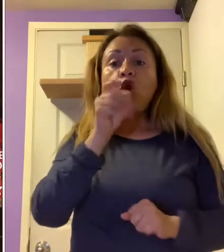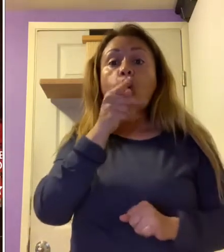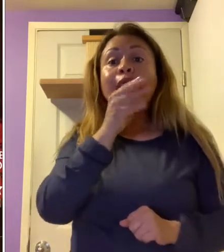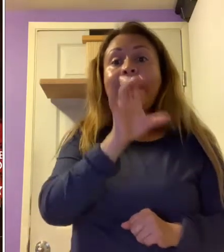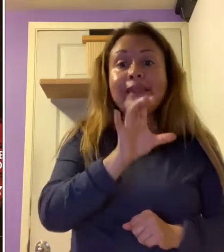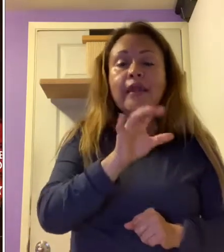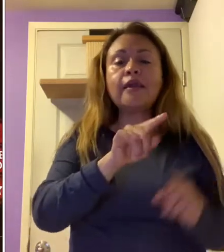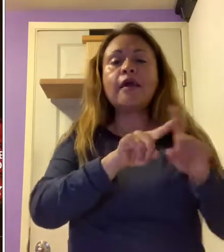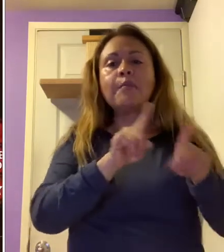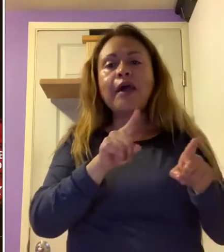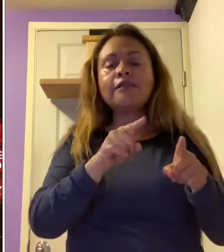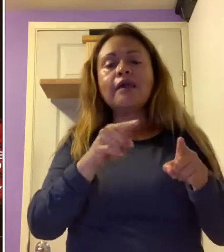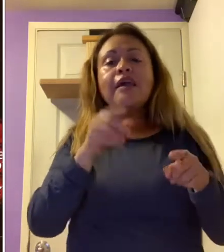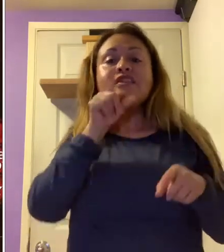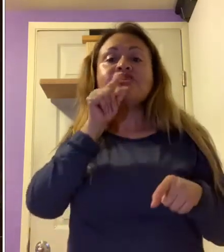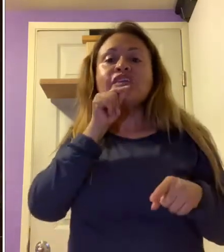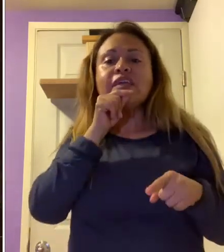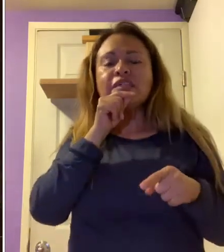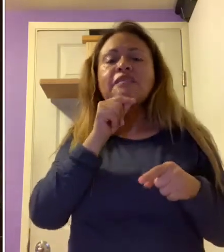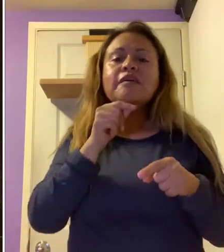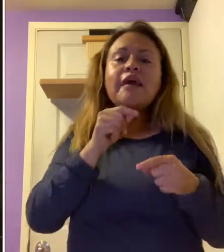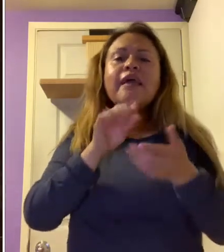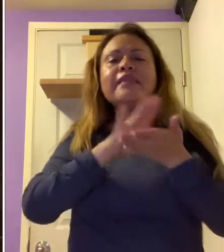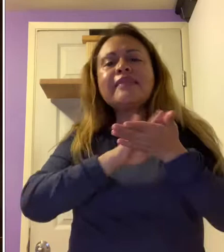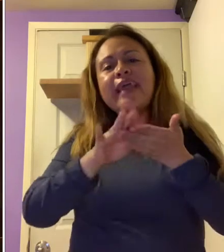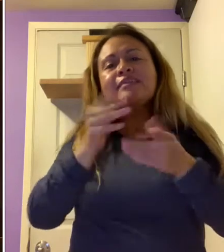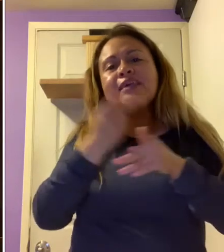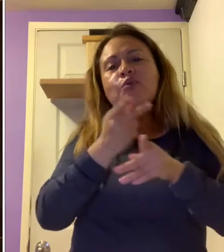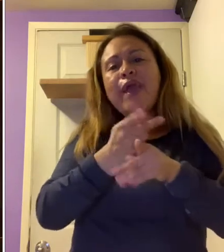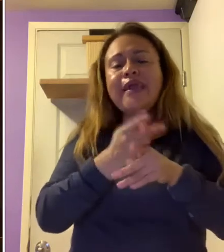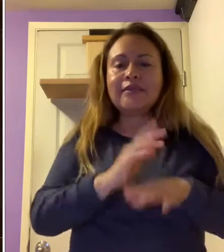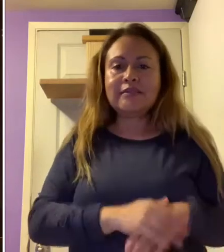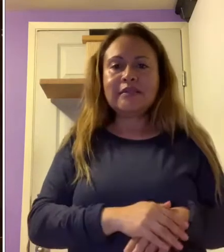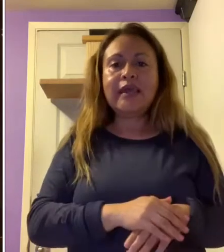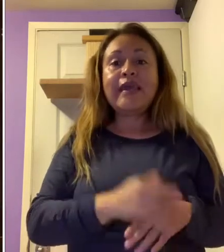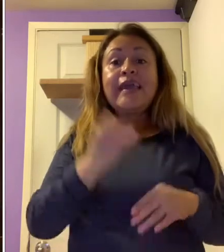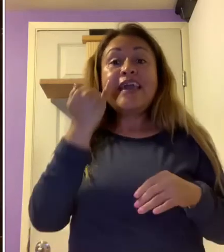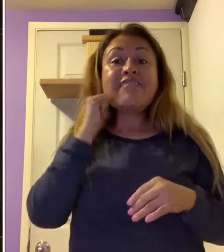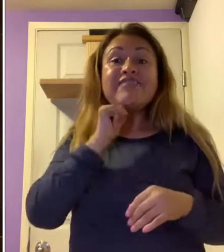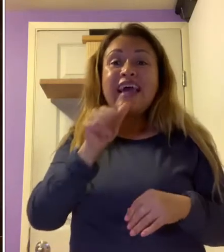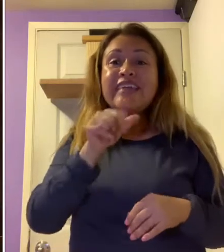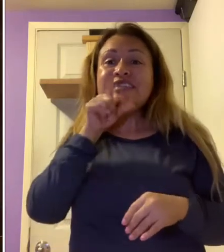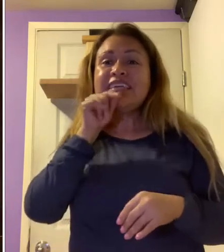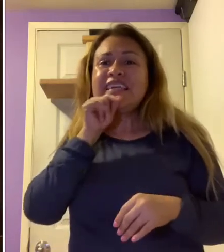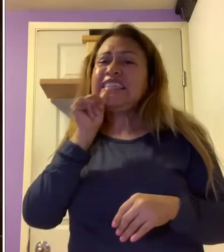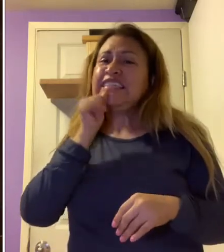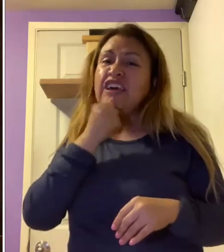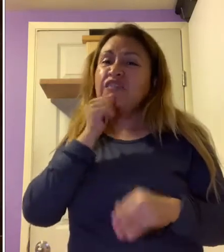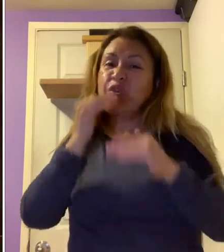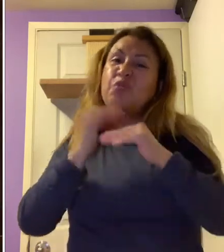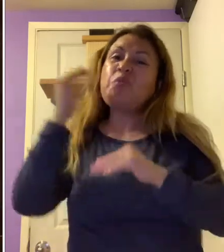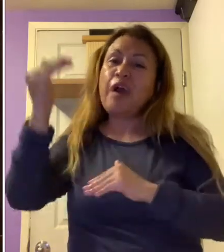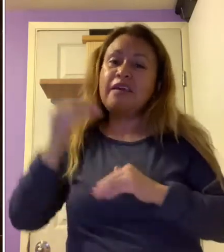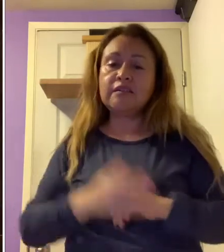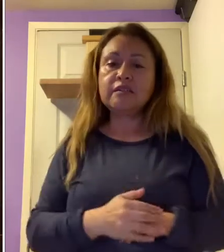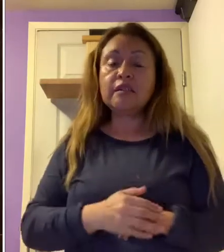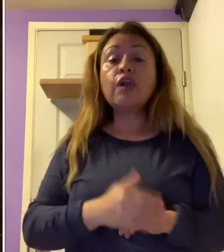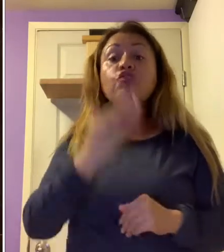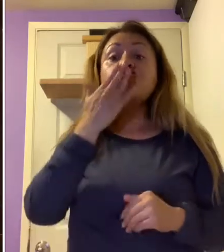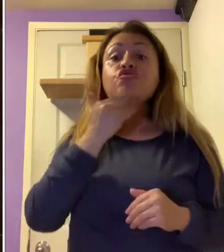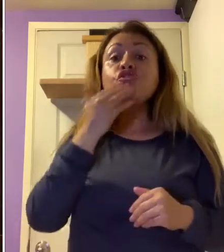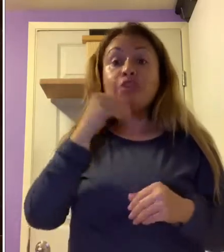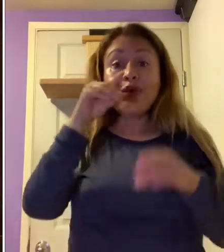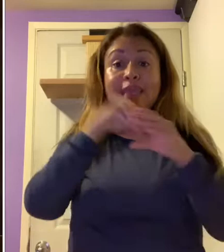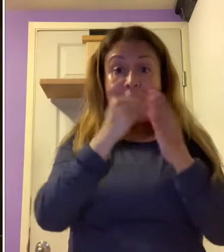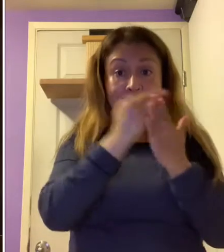not organic in this variety, but it's humanely raised, which is really important when it comes to poultry. Otherwise, they can have terrible living conditions. Notice how it